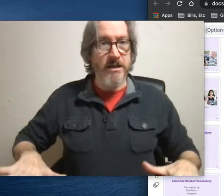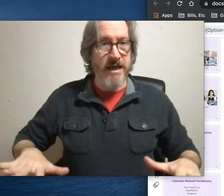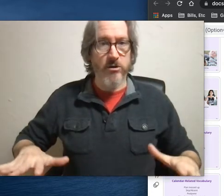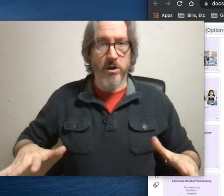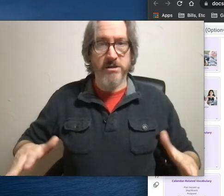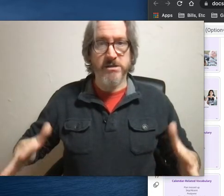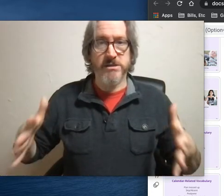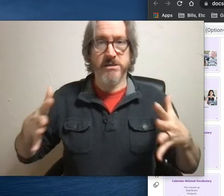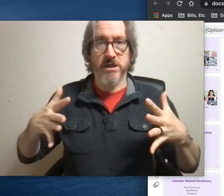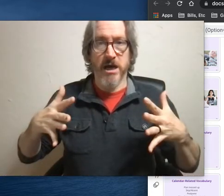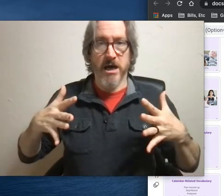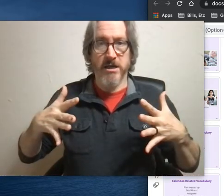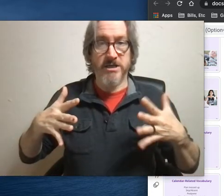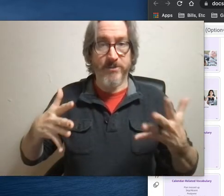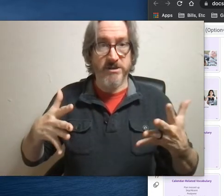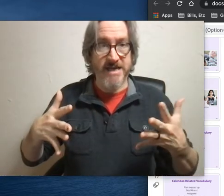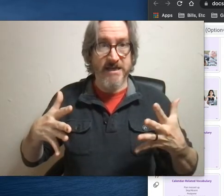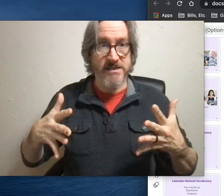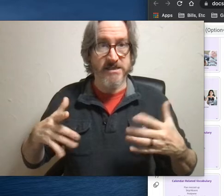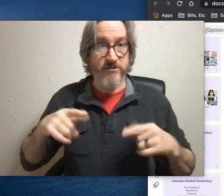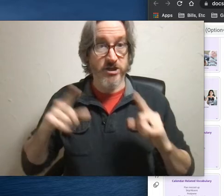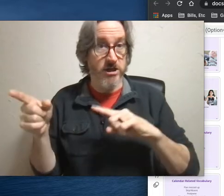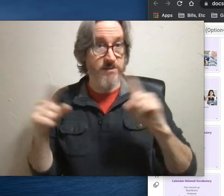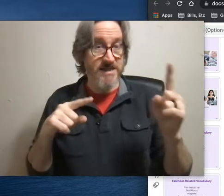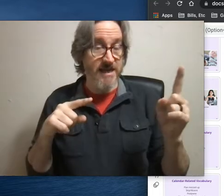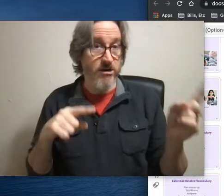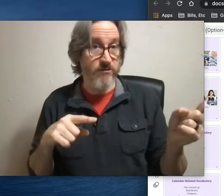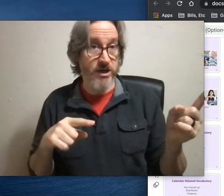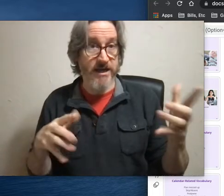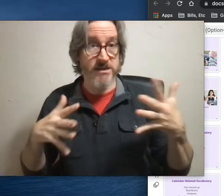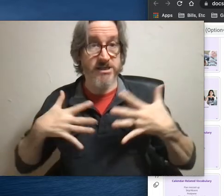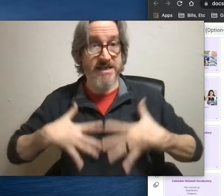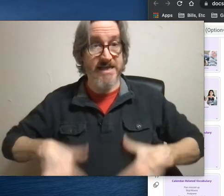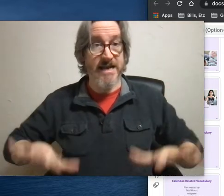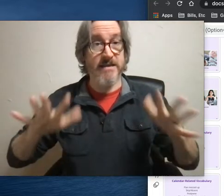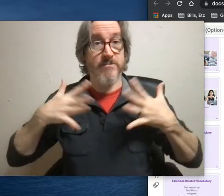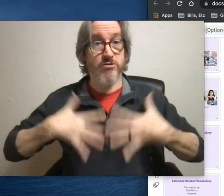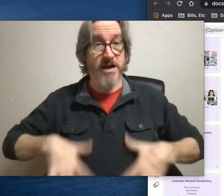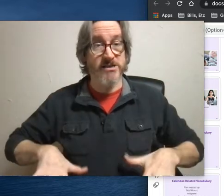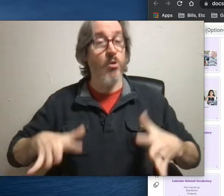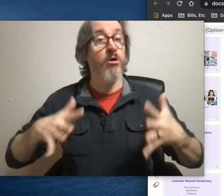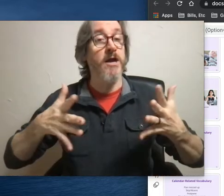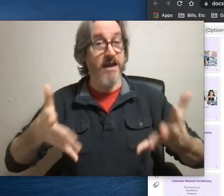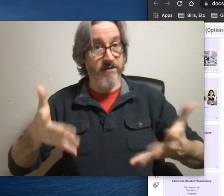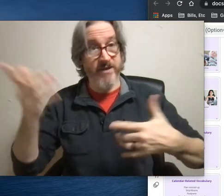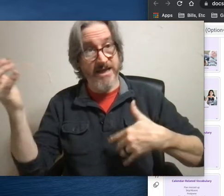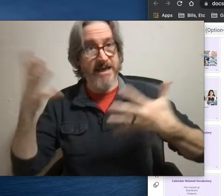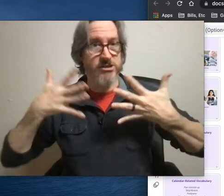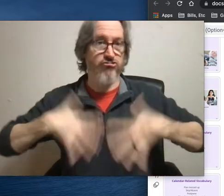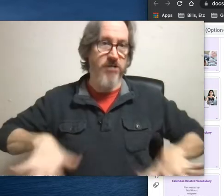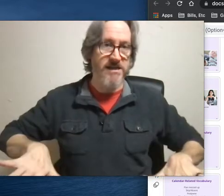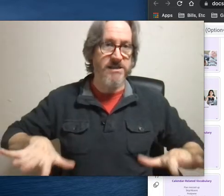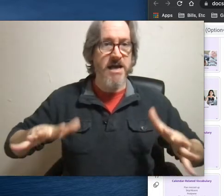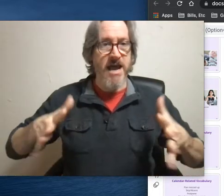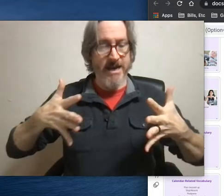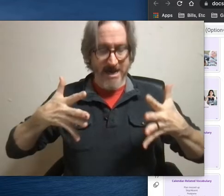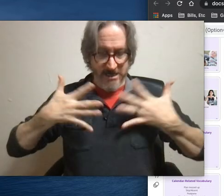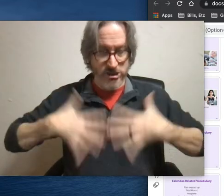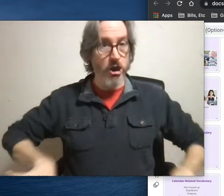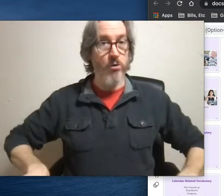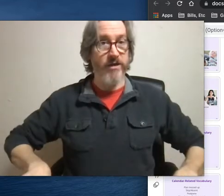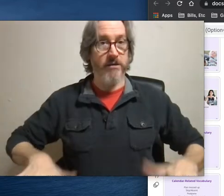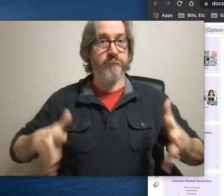in later ones, typical day consists of, she talks about taking care of her kids, getting them dressed, or if he gets dressed. And